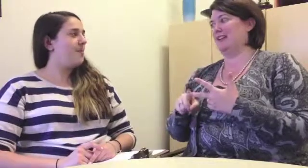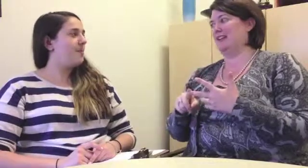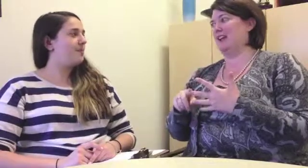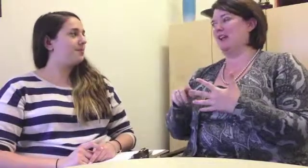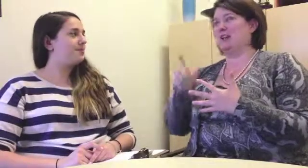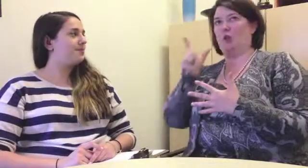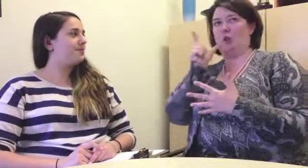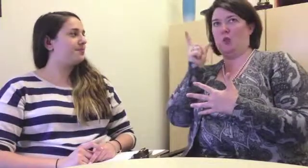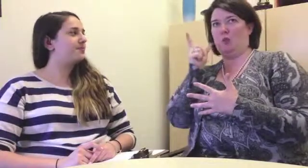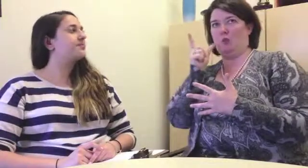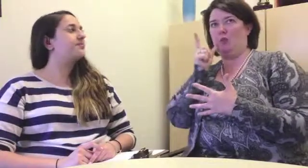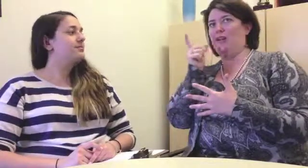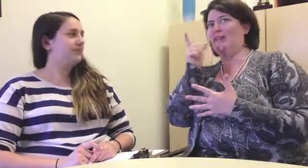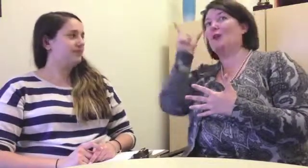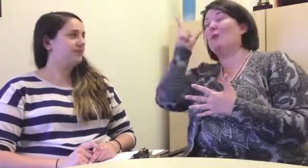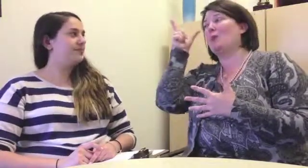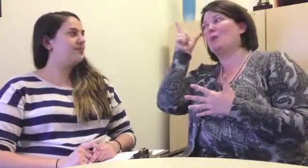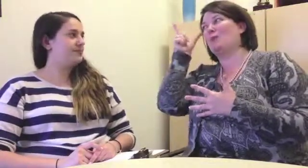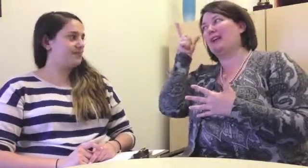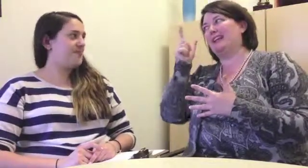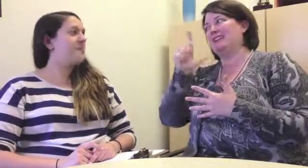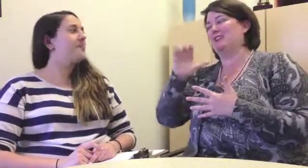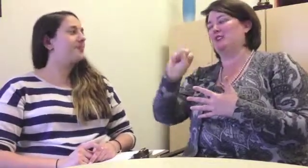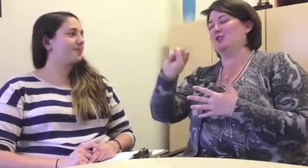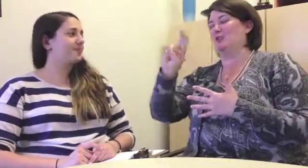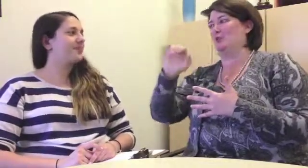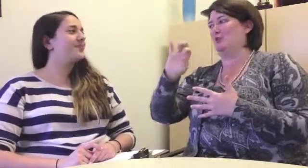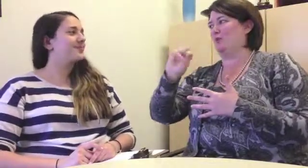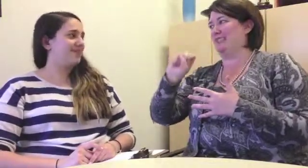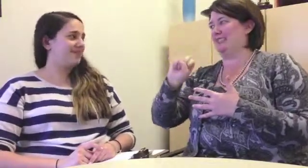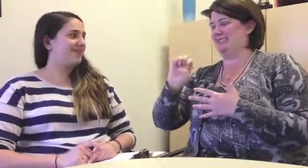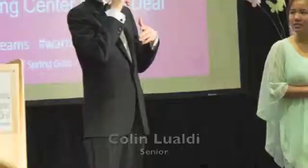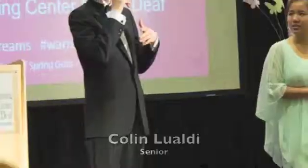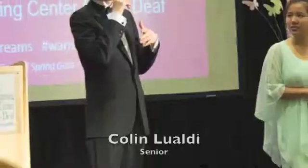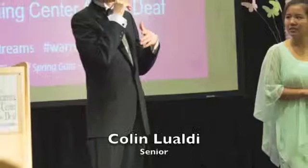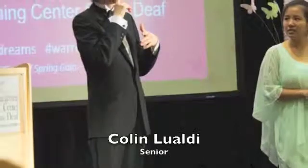Colin, and our sophomore was Louise.